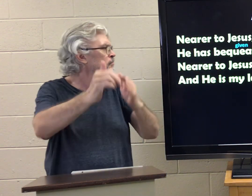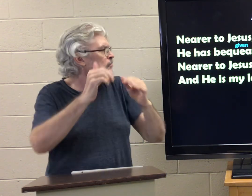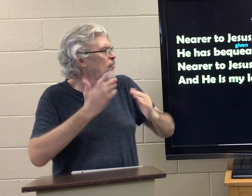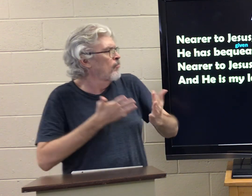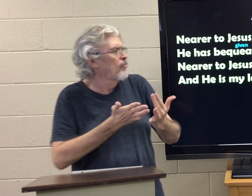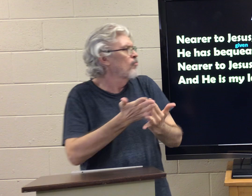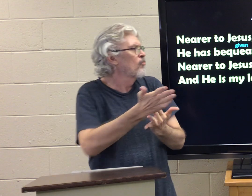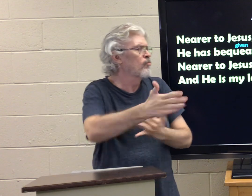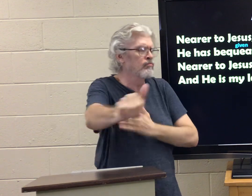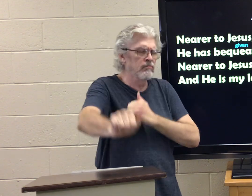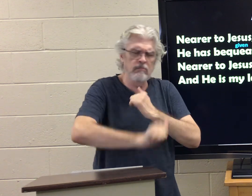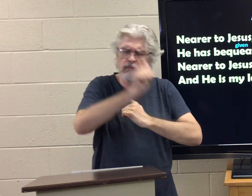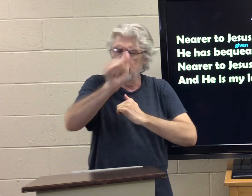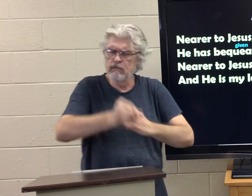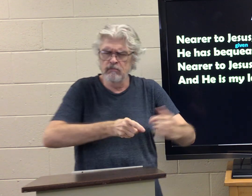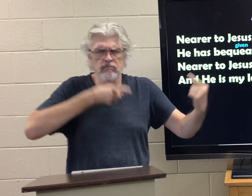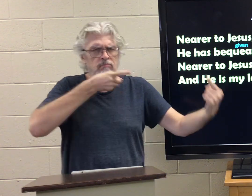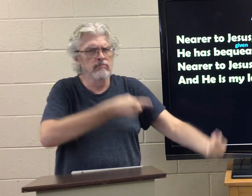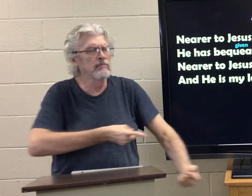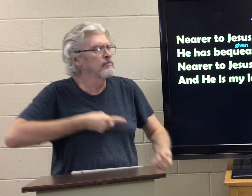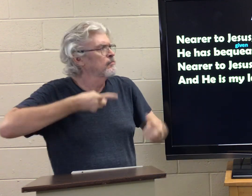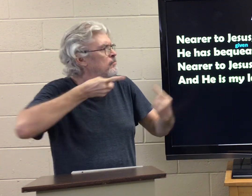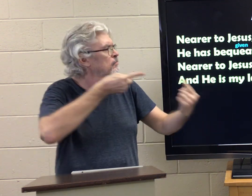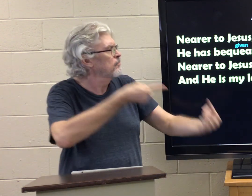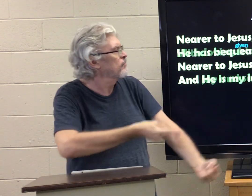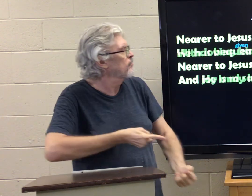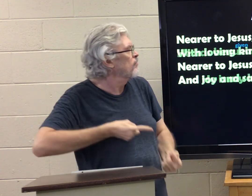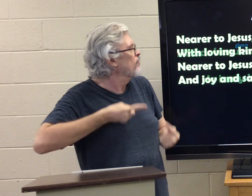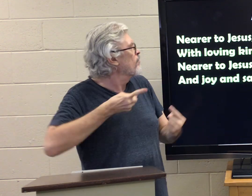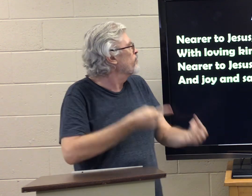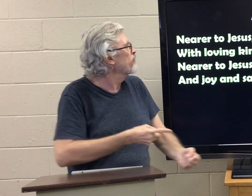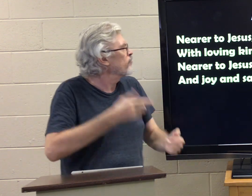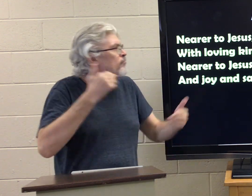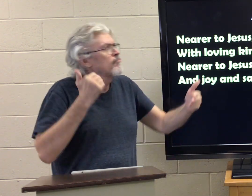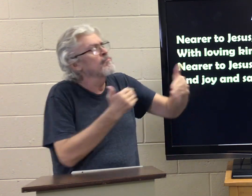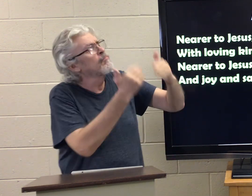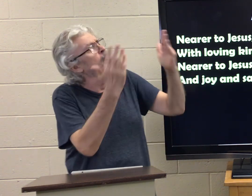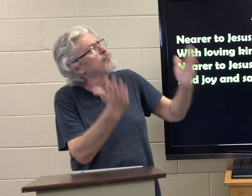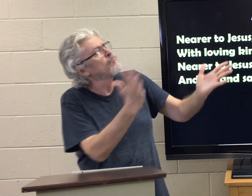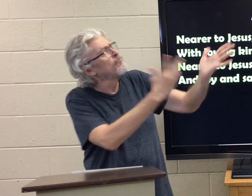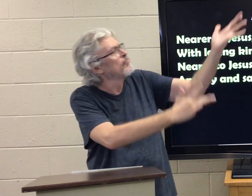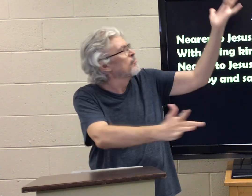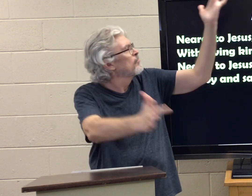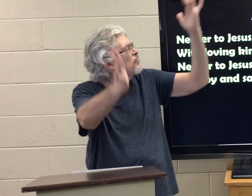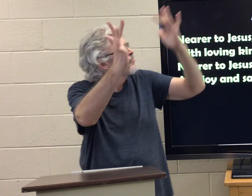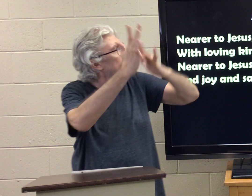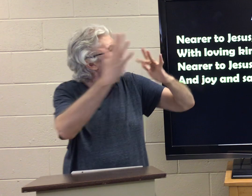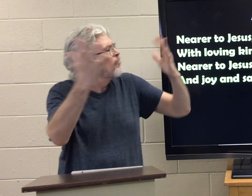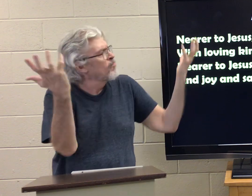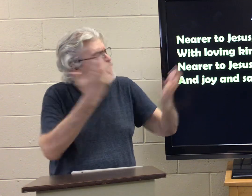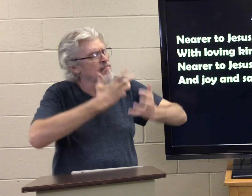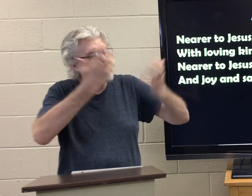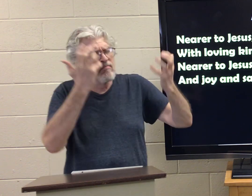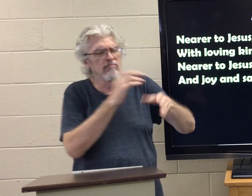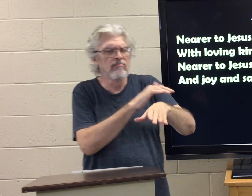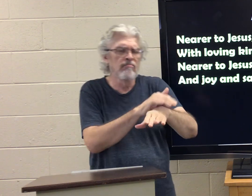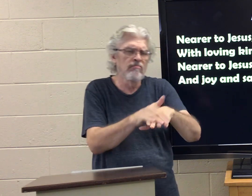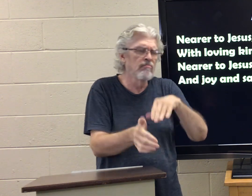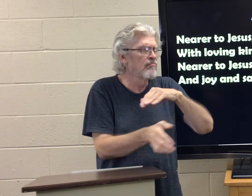leader through danger and strife. Nearer to Jesus, what comfort